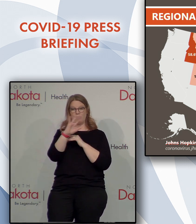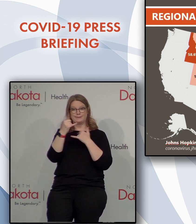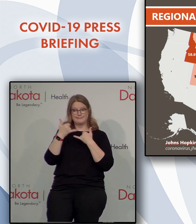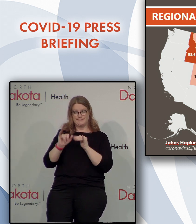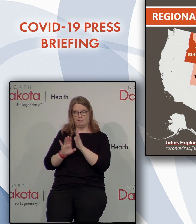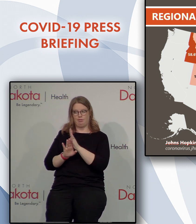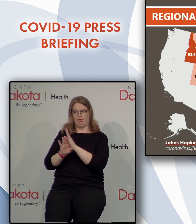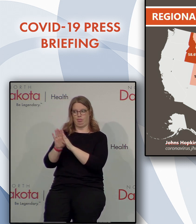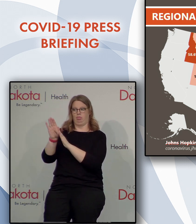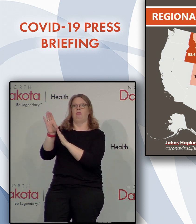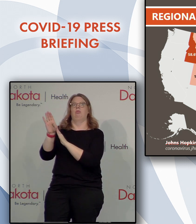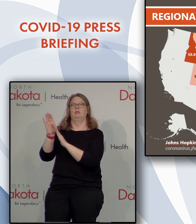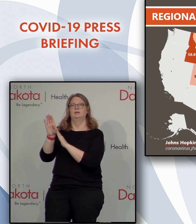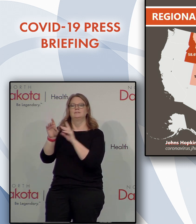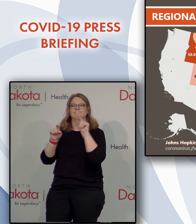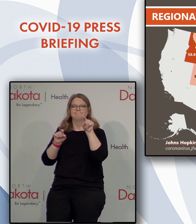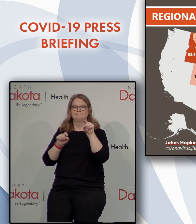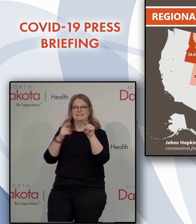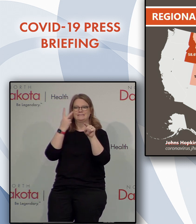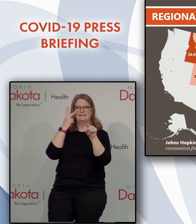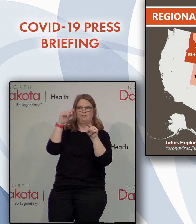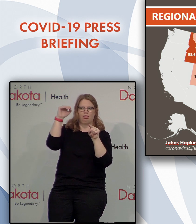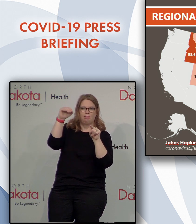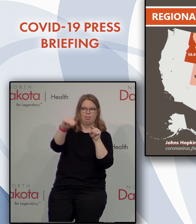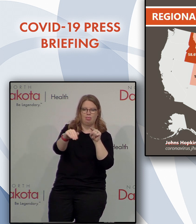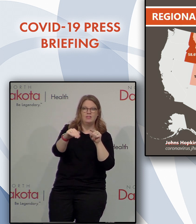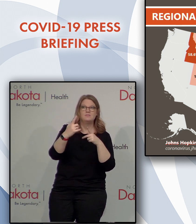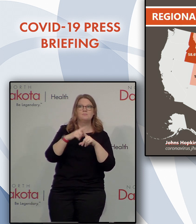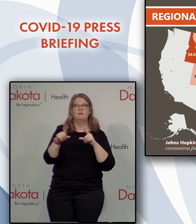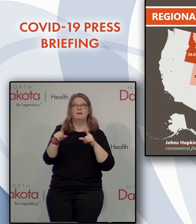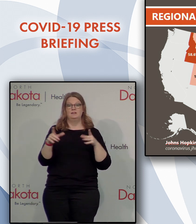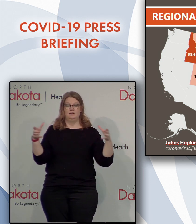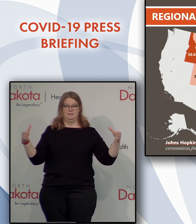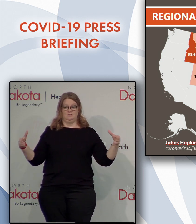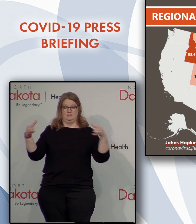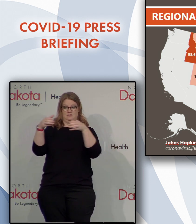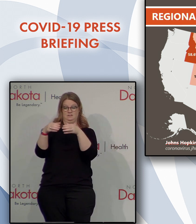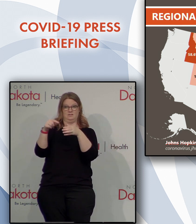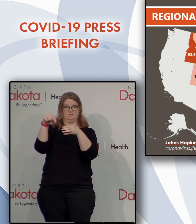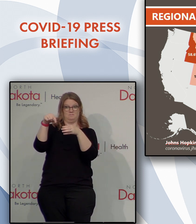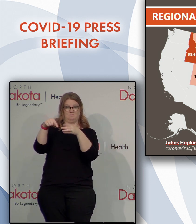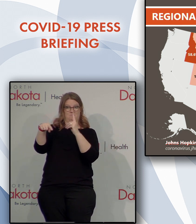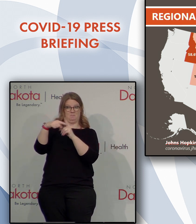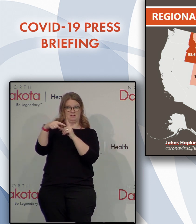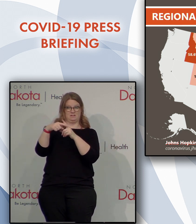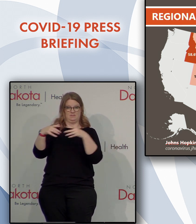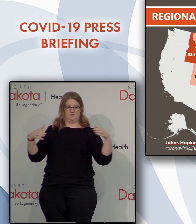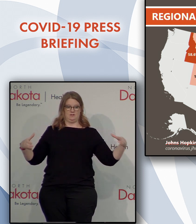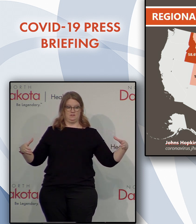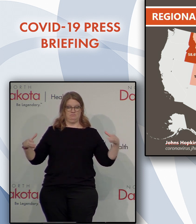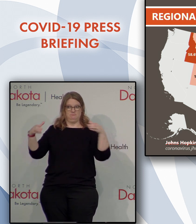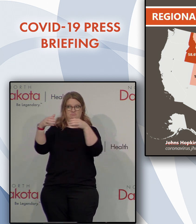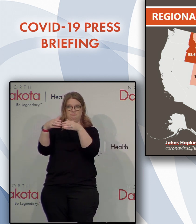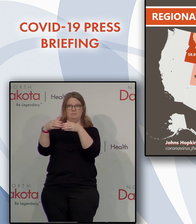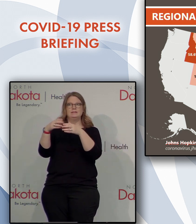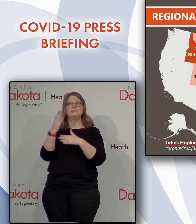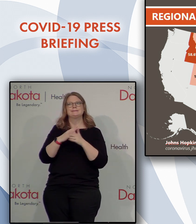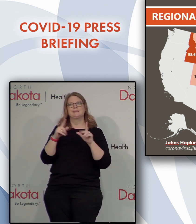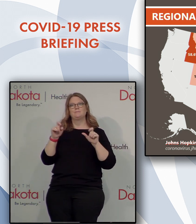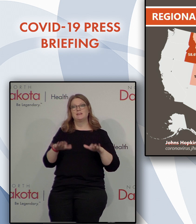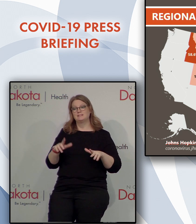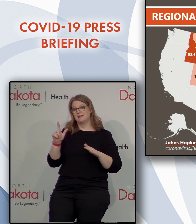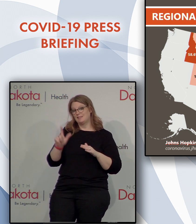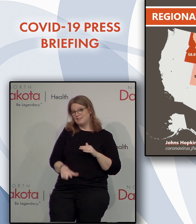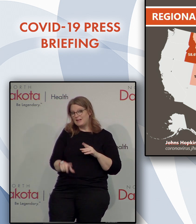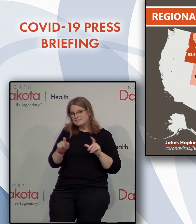we're fortunate to be among those. We're seeing a decline. But in terms of percent positivity, some of the states doing less testing and perhaps